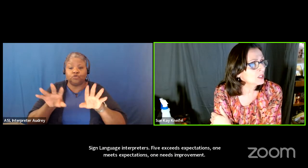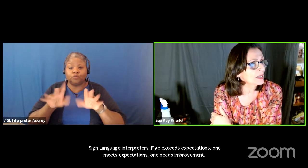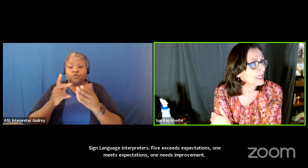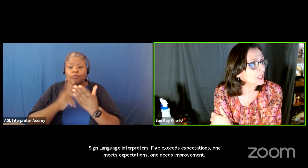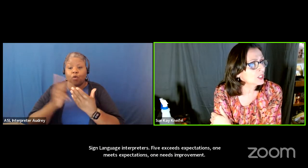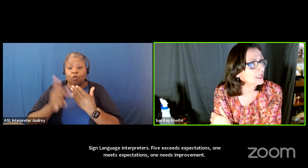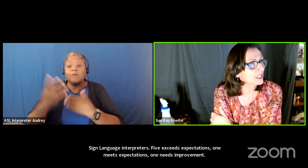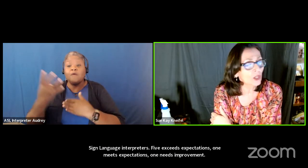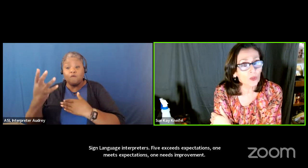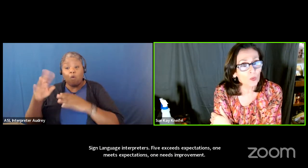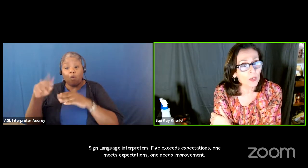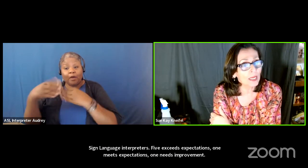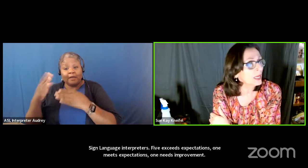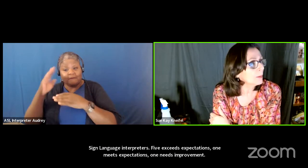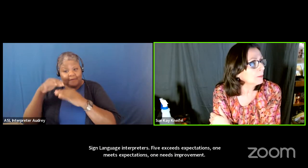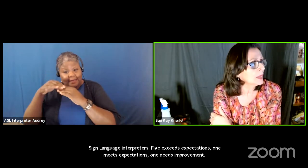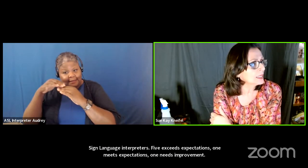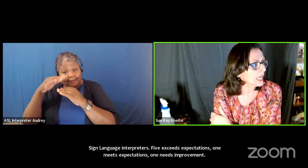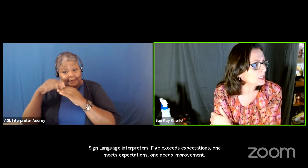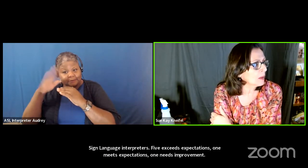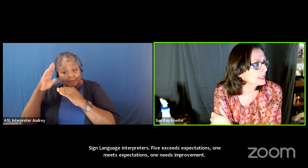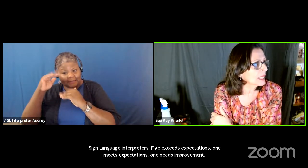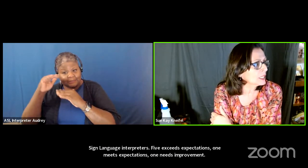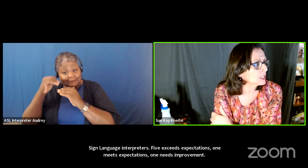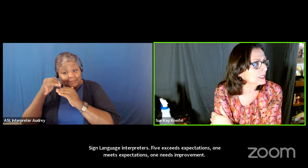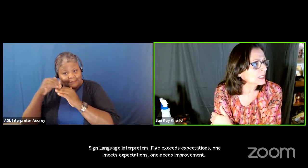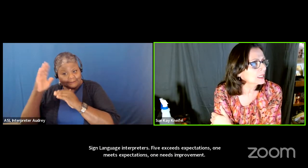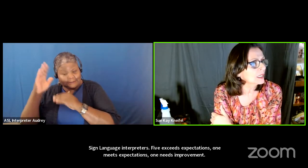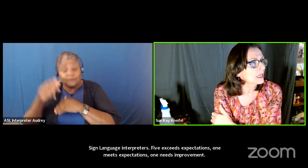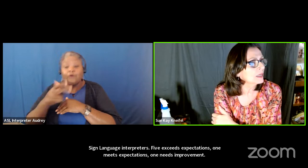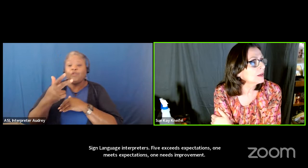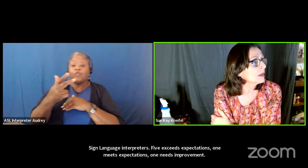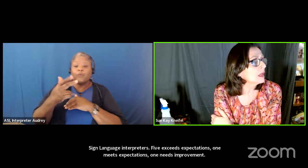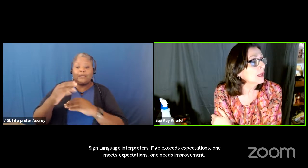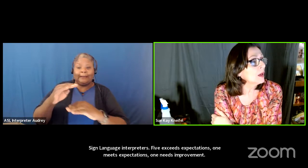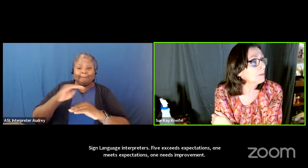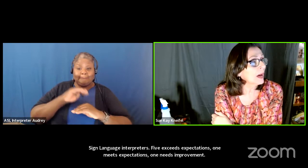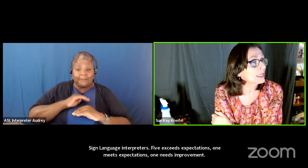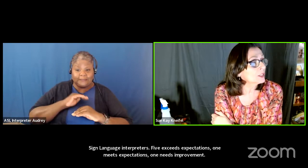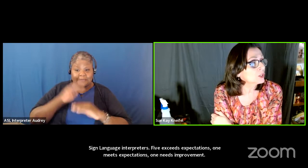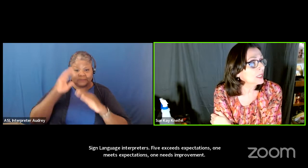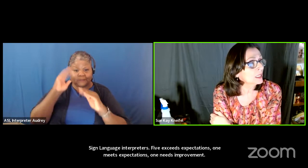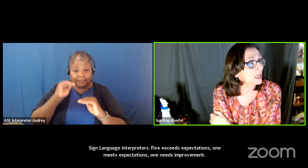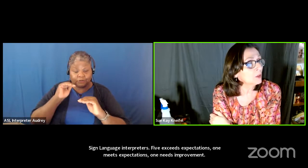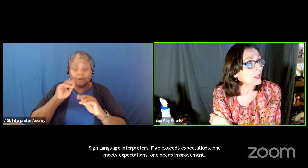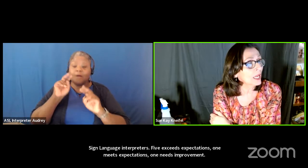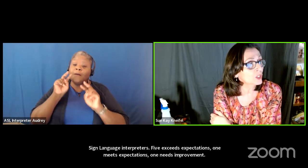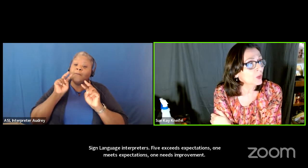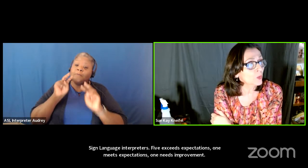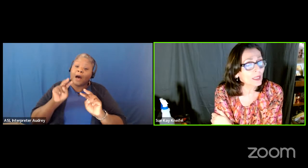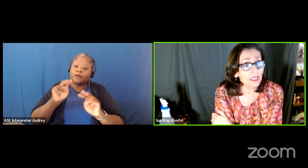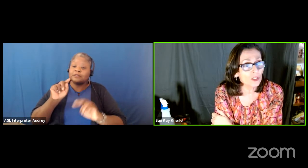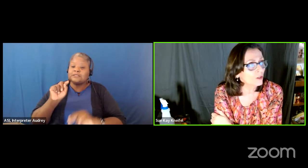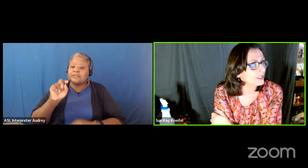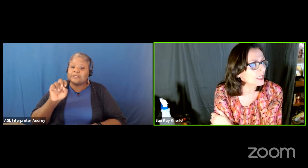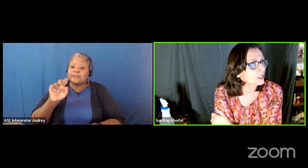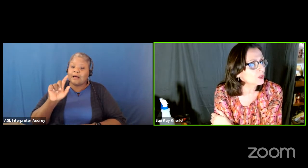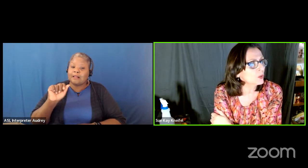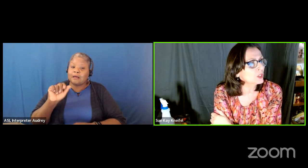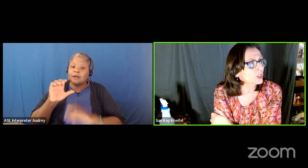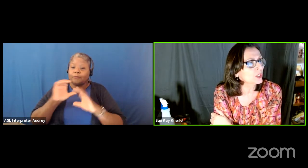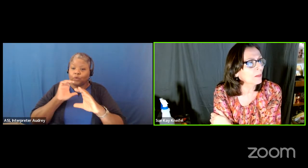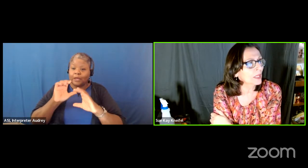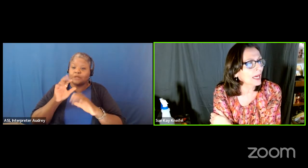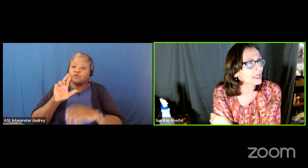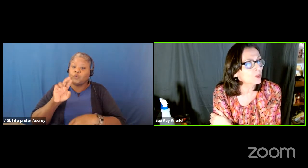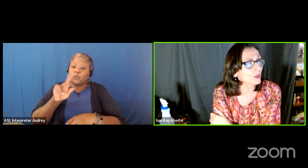exceeds expectations. 3, meets expectations. Monitor telecommunication relay services